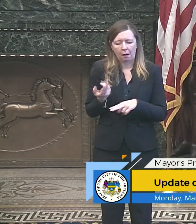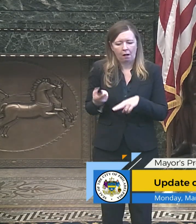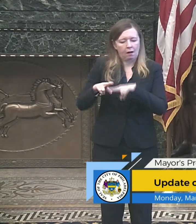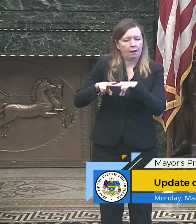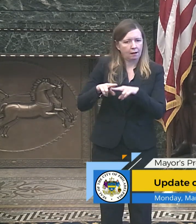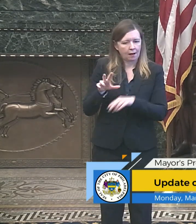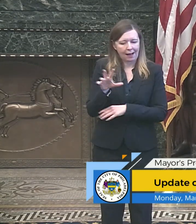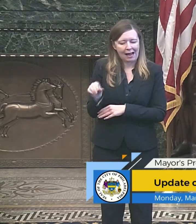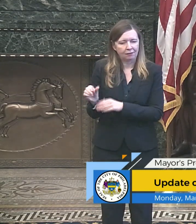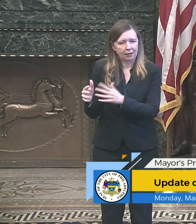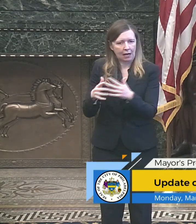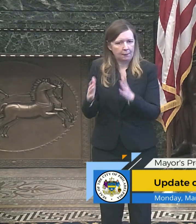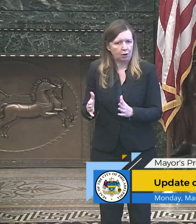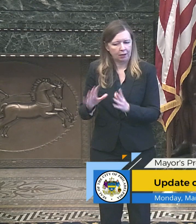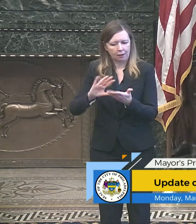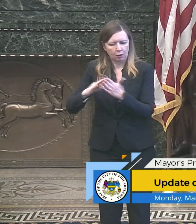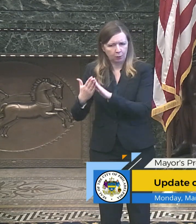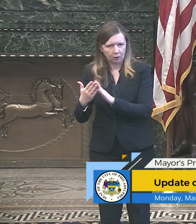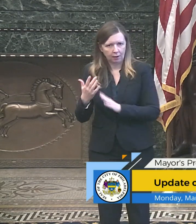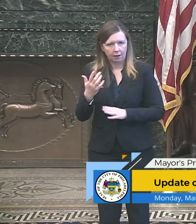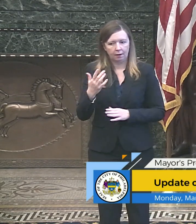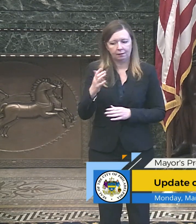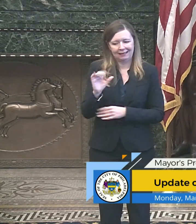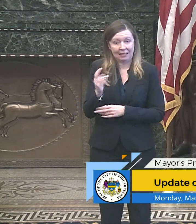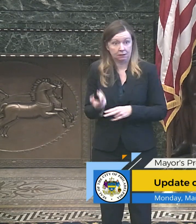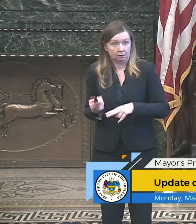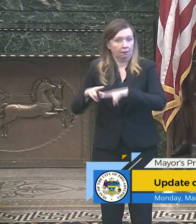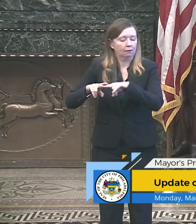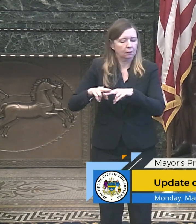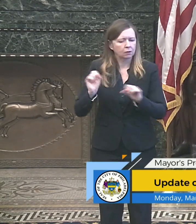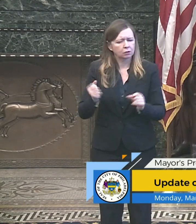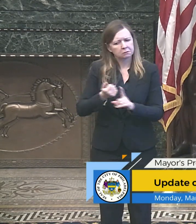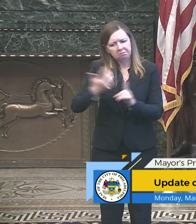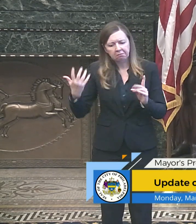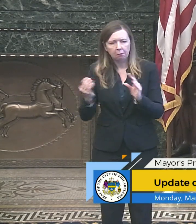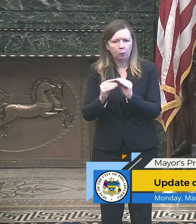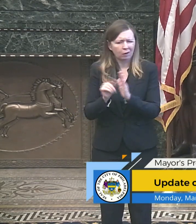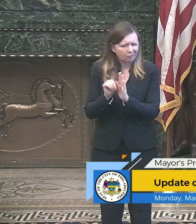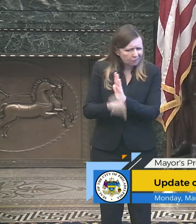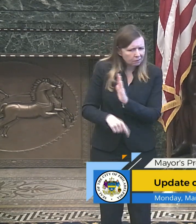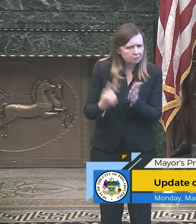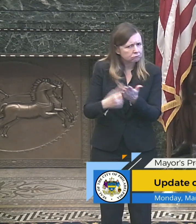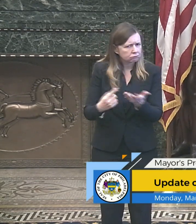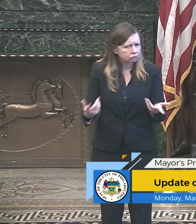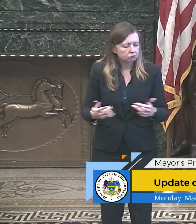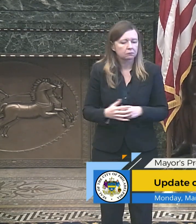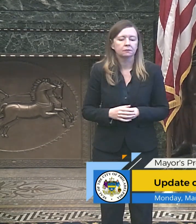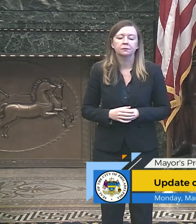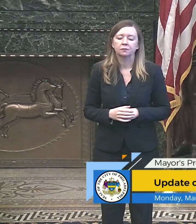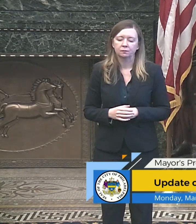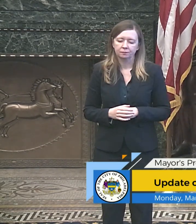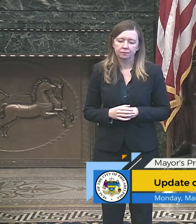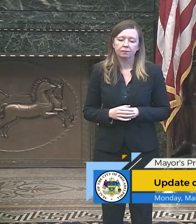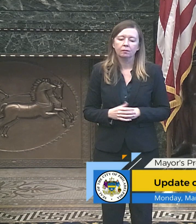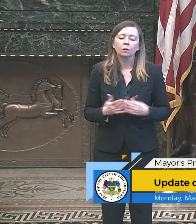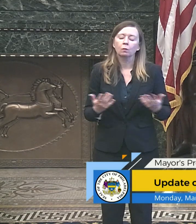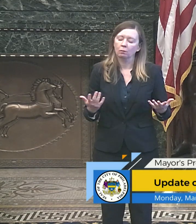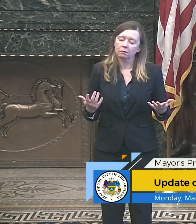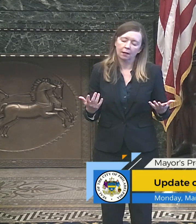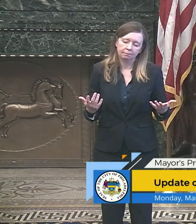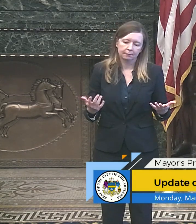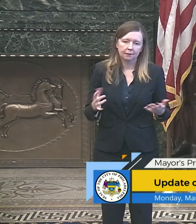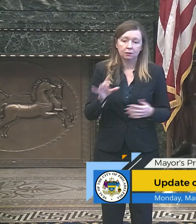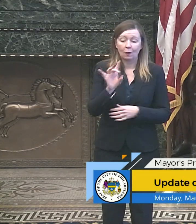in the African American community, or uptick, I think was the word you used. Could you go into a little more depth? Yeah, I want to just emphasize that,